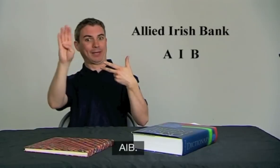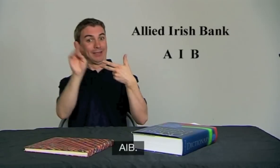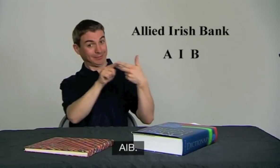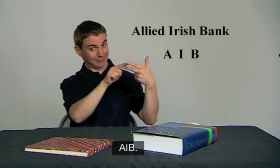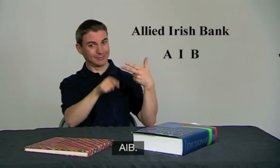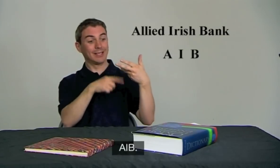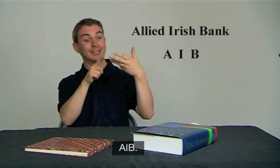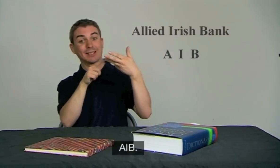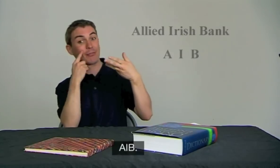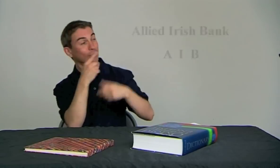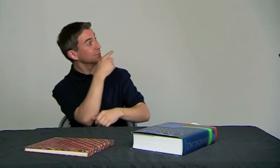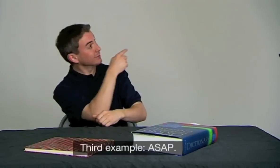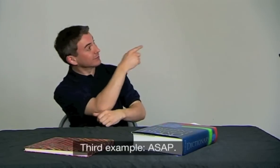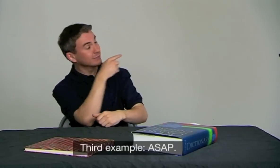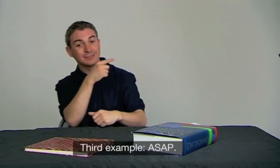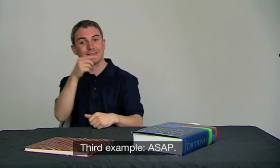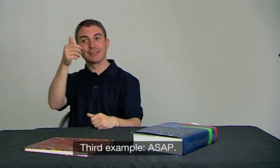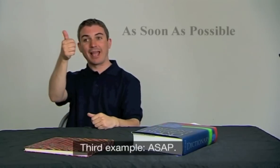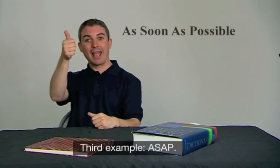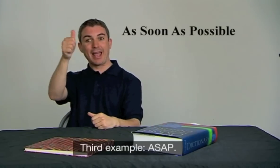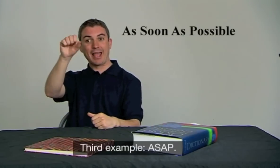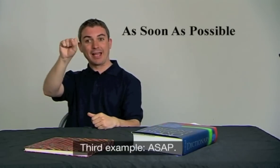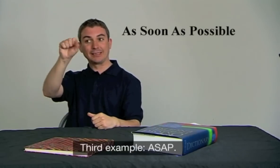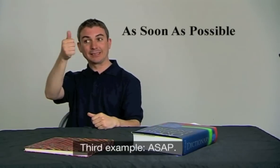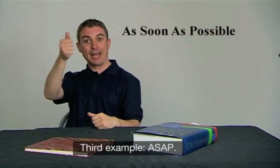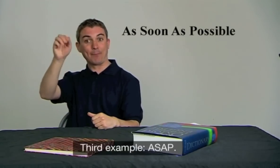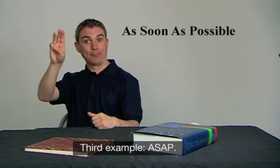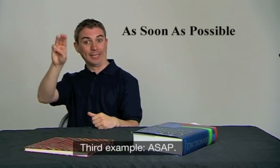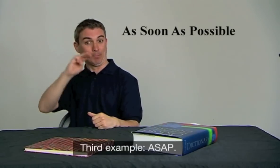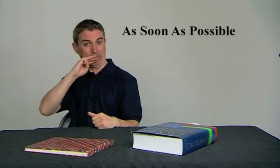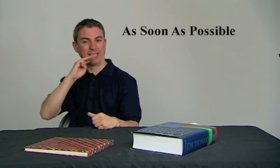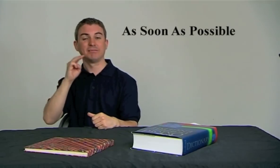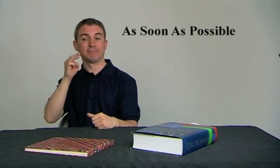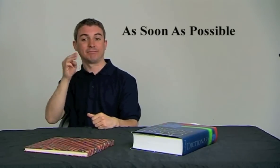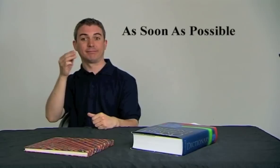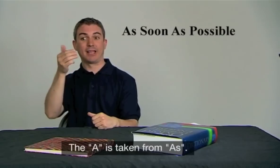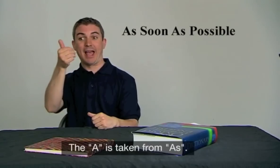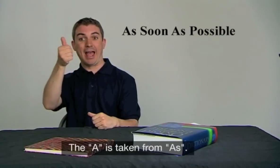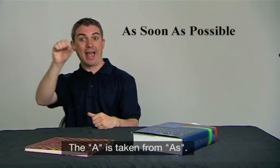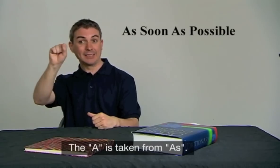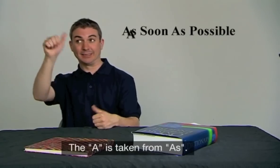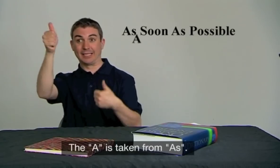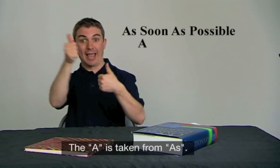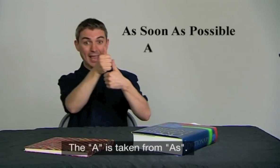AIB. Third example, ASAP. The A is taken from